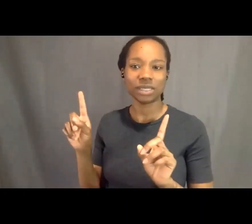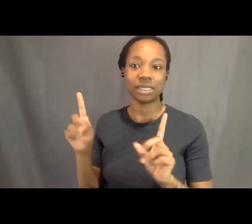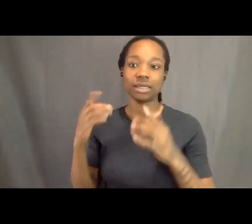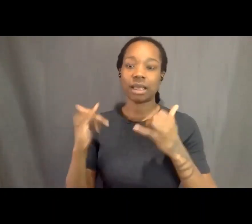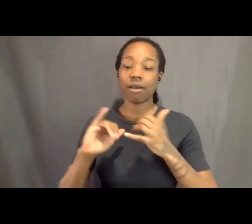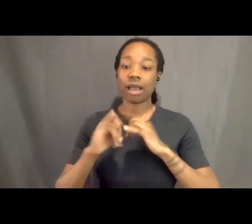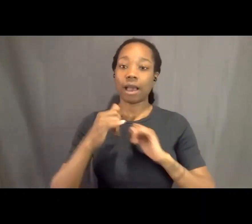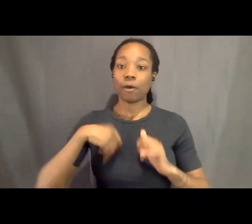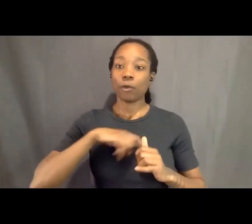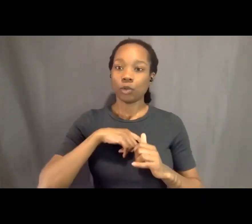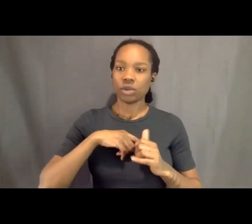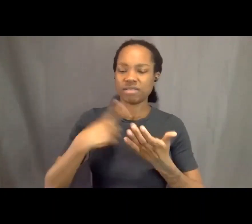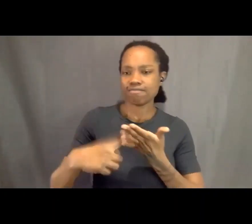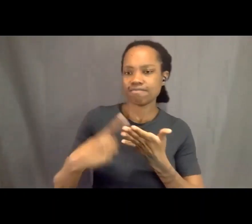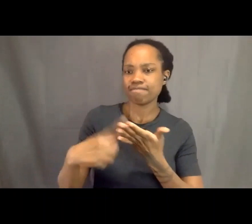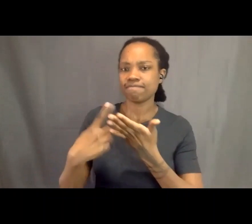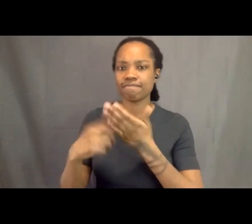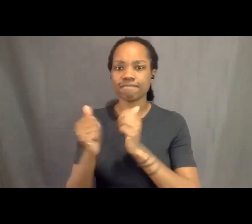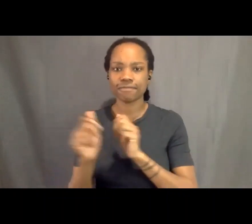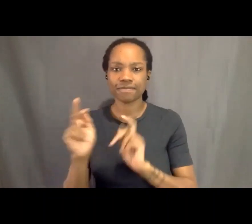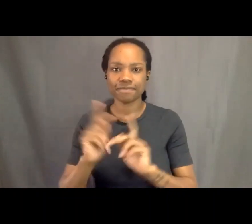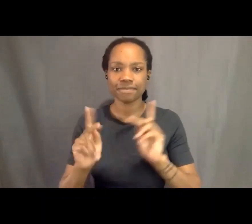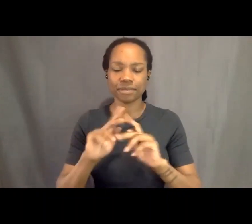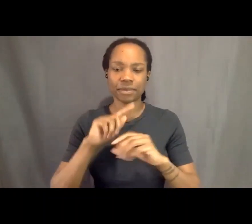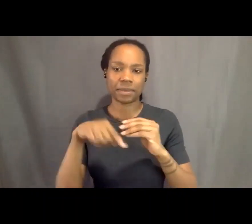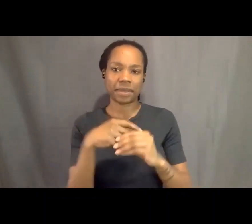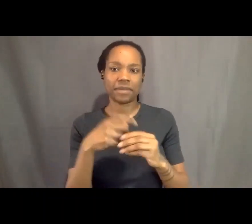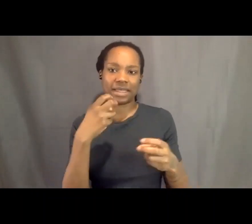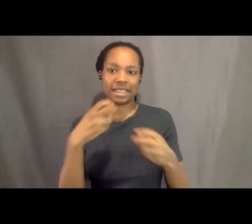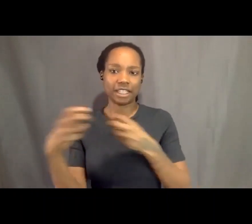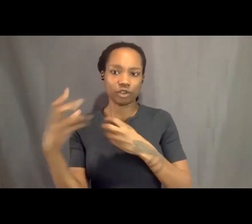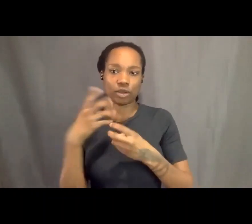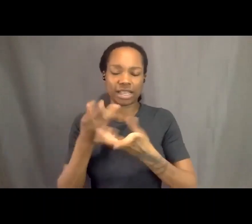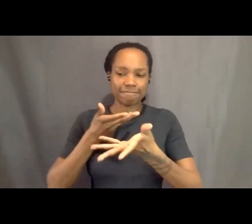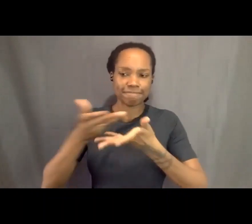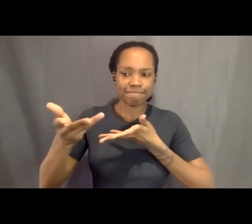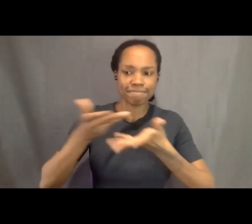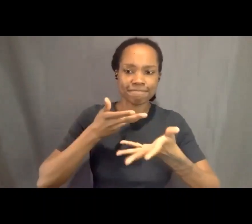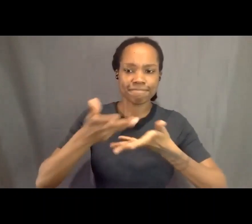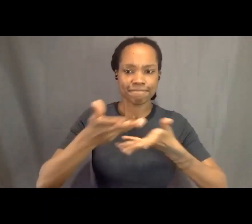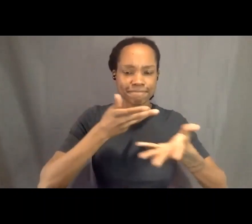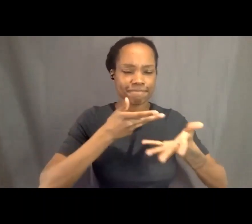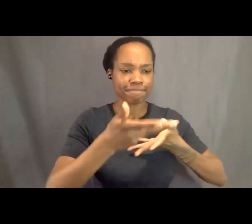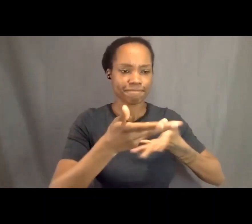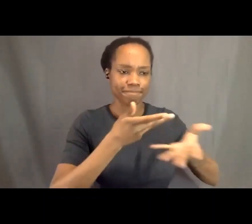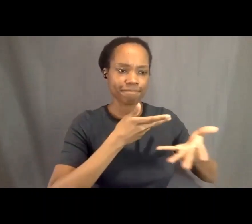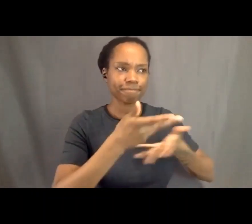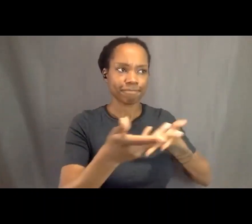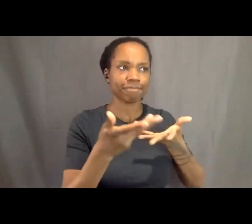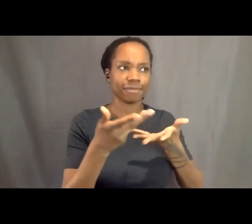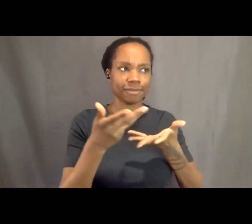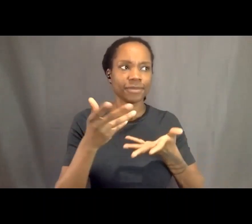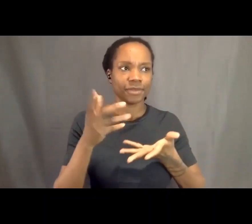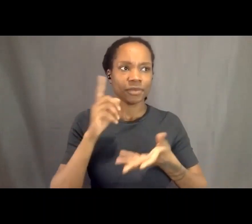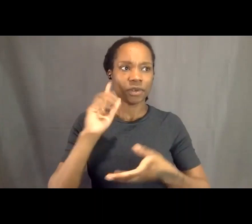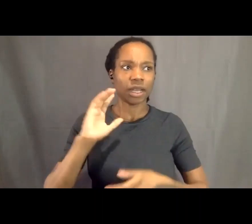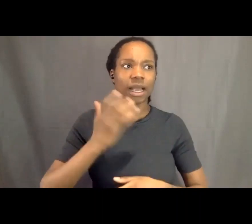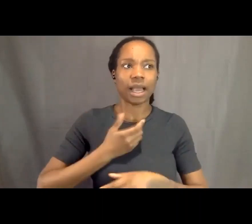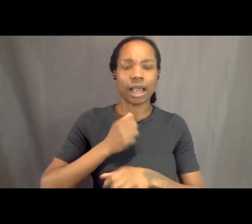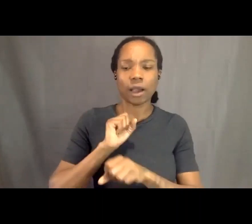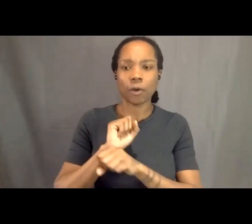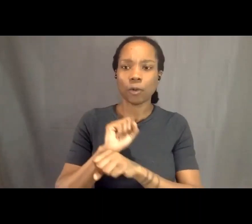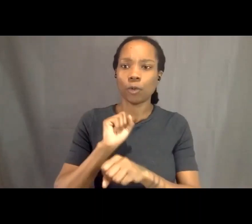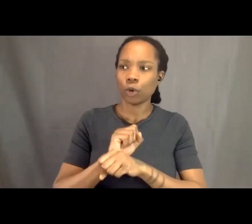to people about this and engage them in the work of